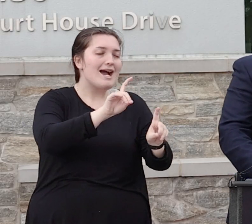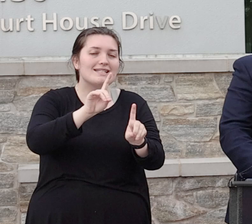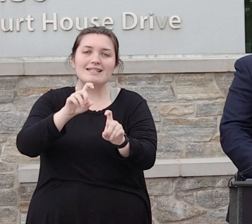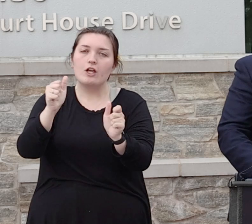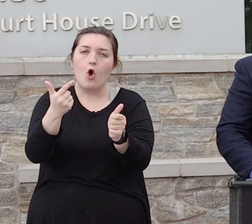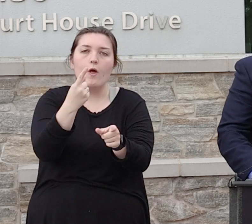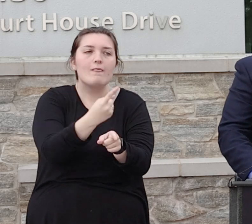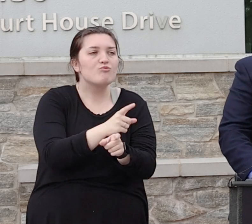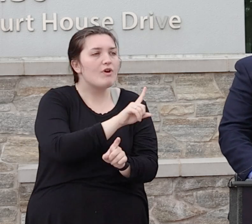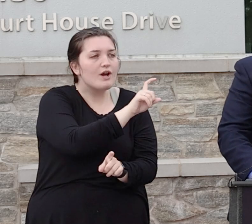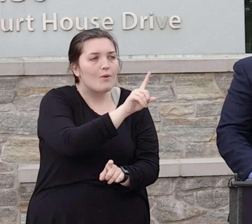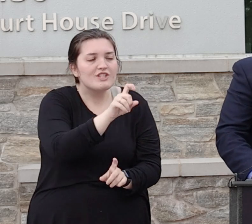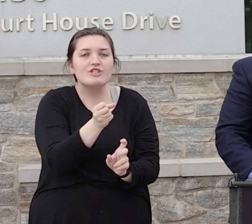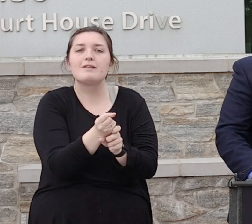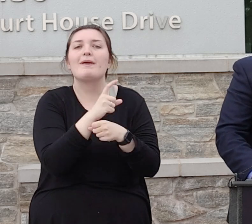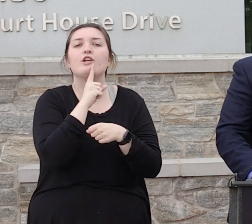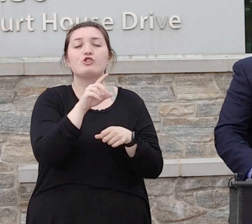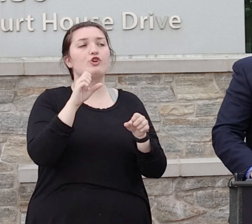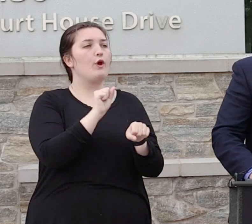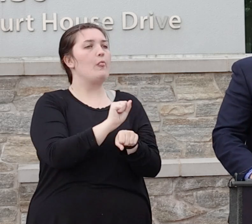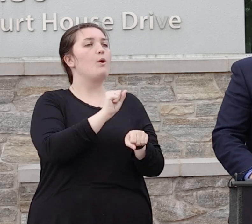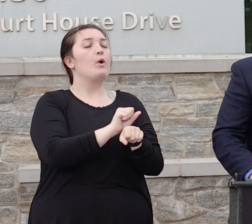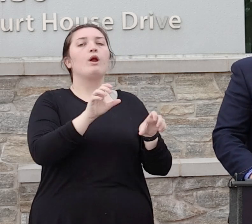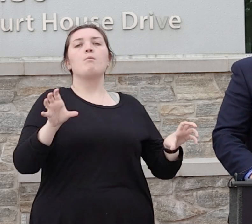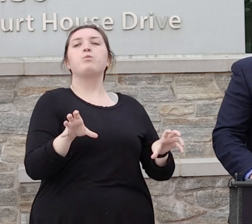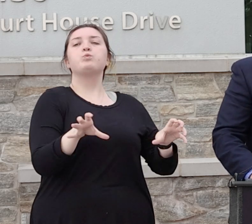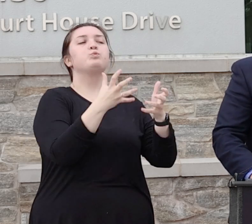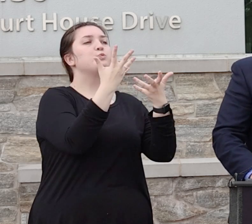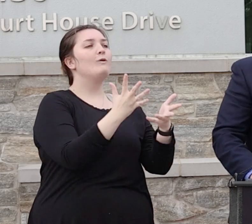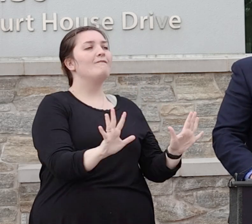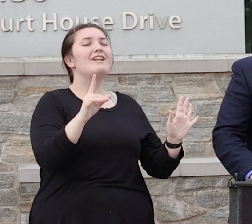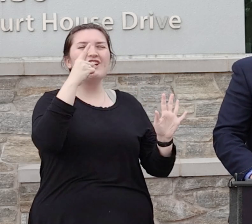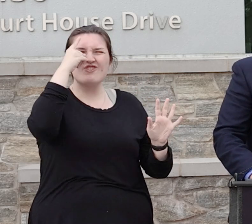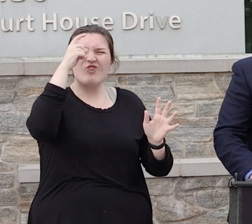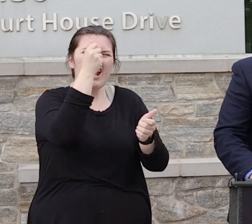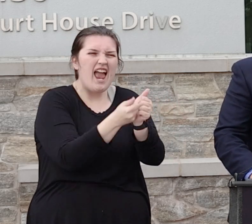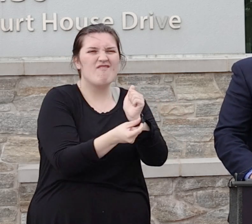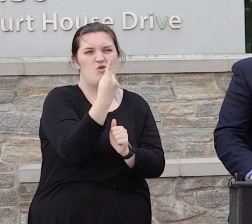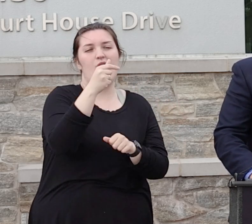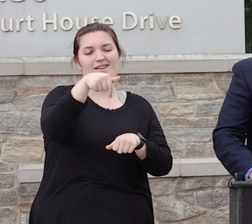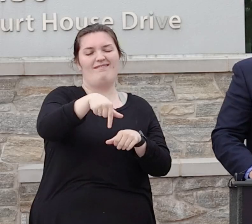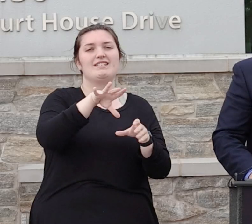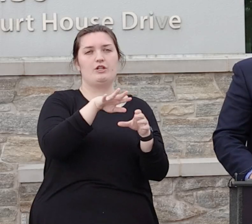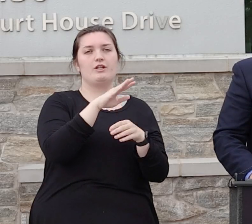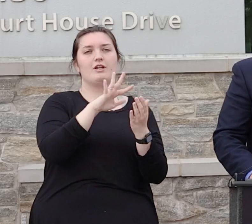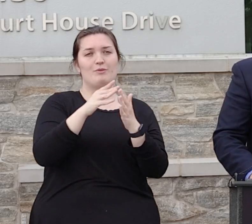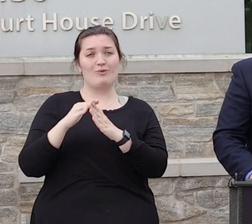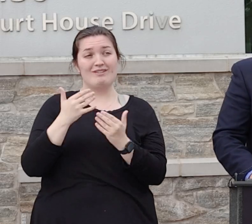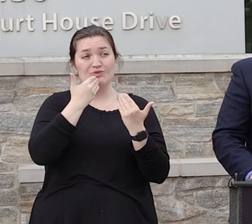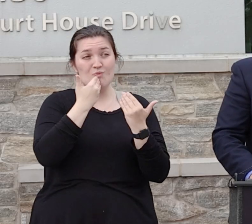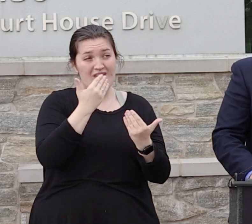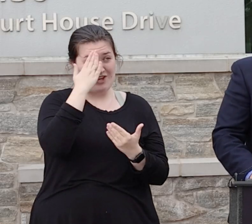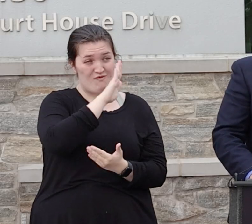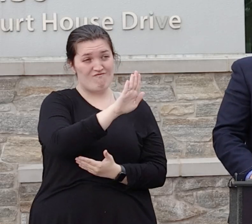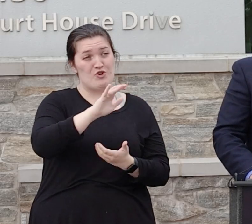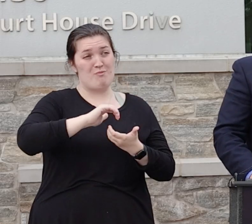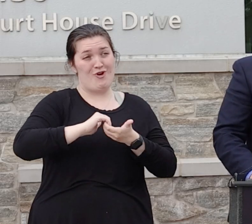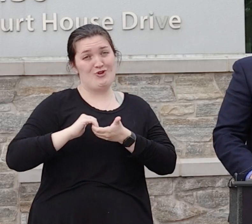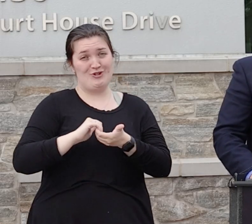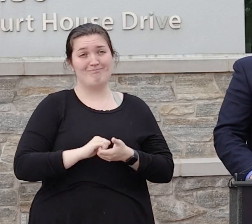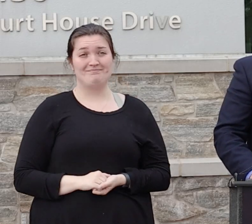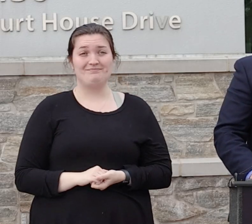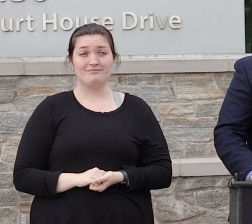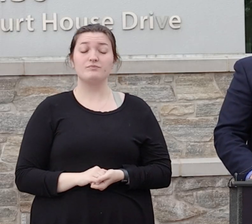done on behalf of our students, staff, and community. Thank you so very much for the partnership. Our school